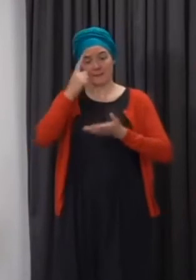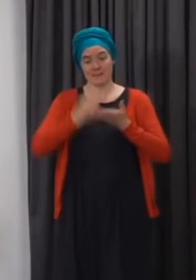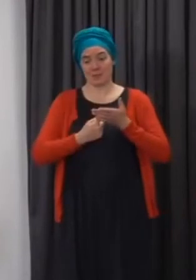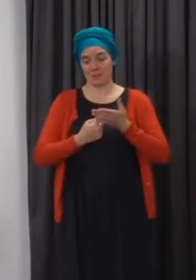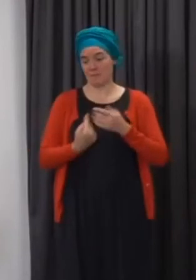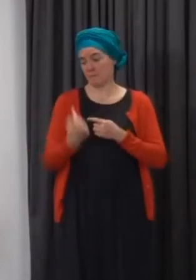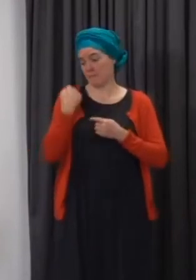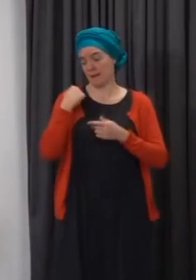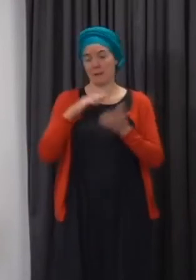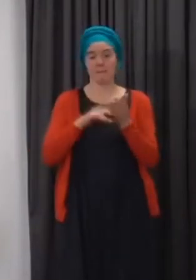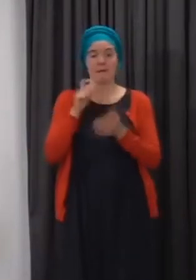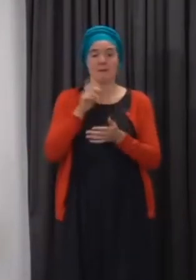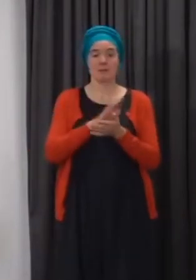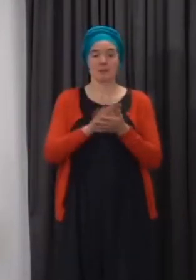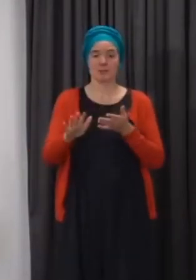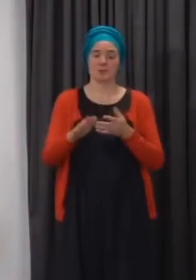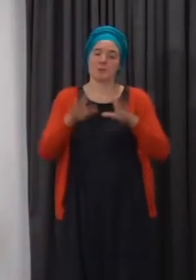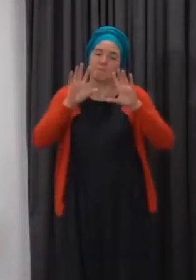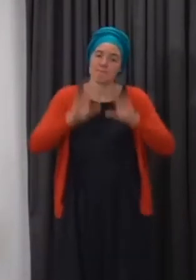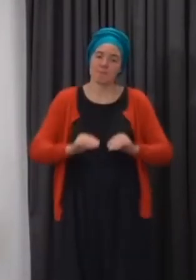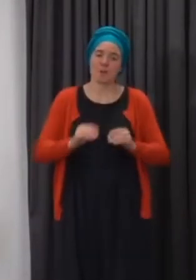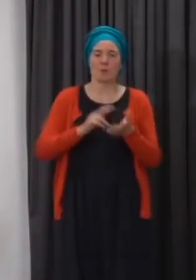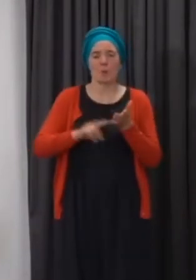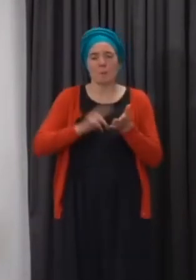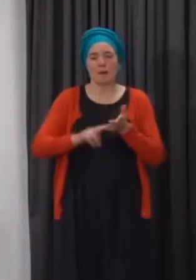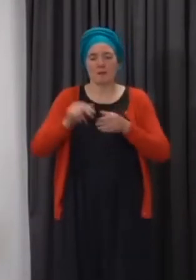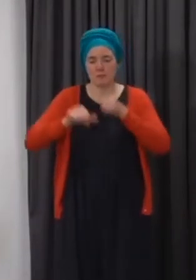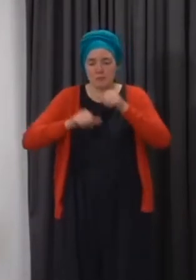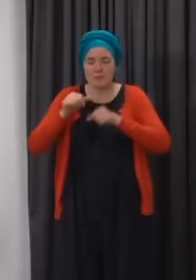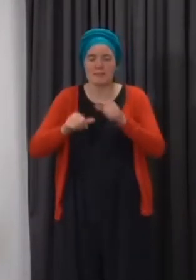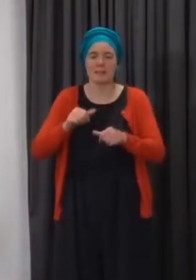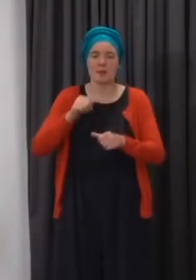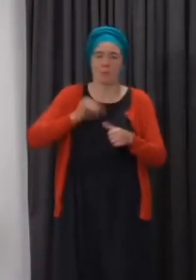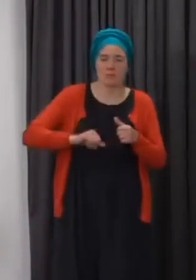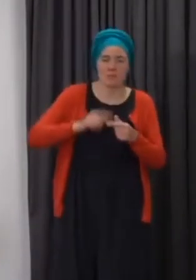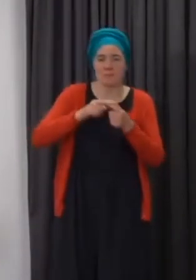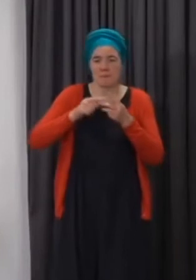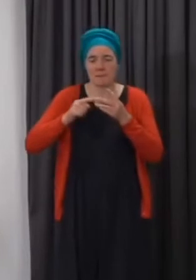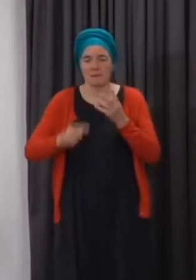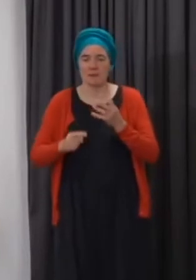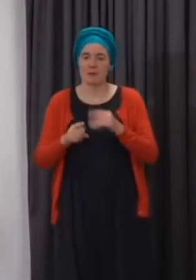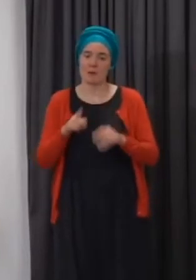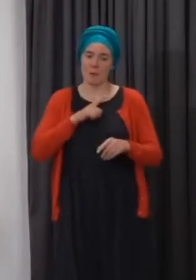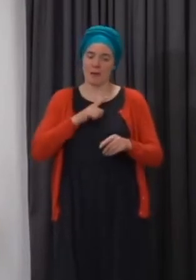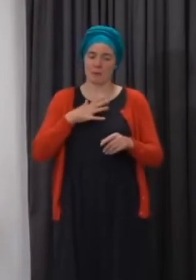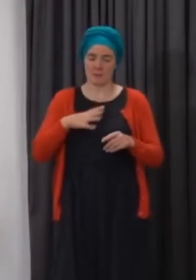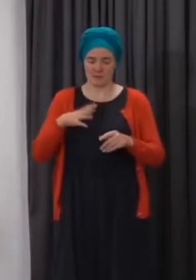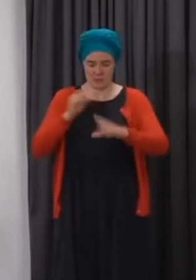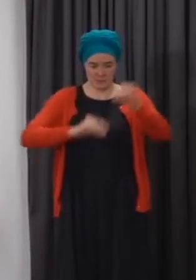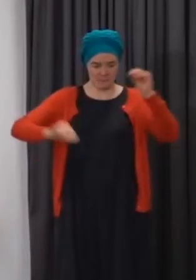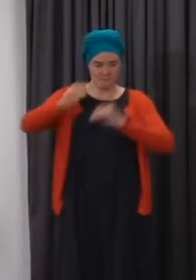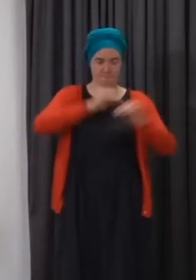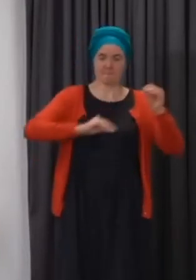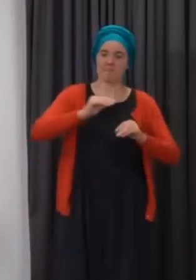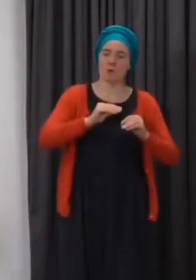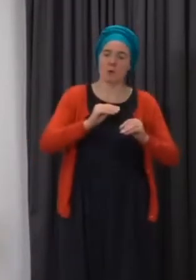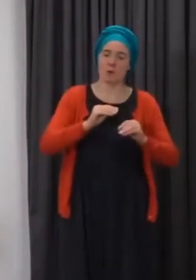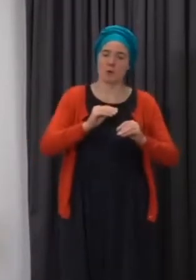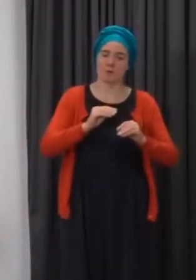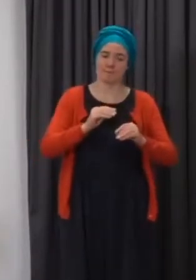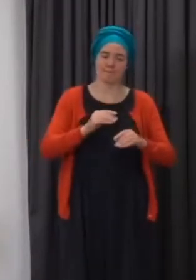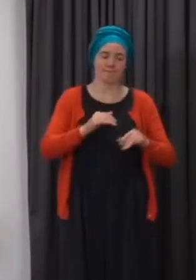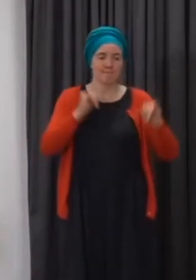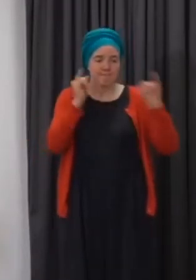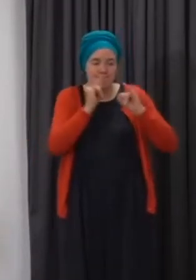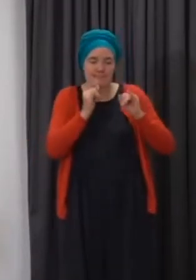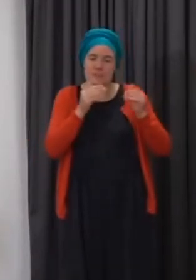mid-March was to put in place exceptional arrangements to increase critical care capacity across Wales. Critical care is